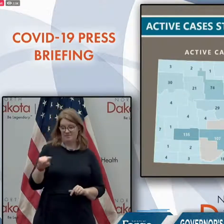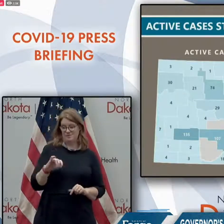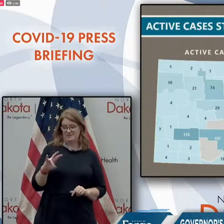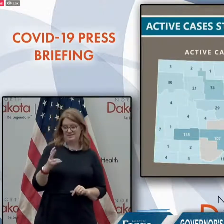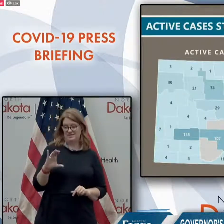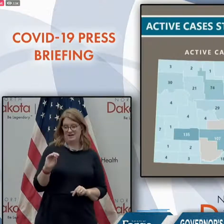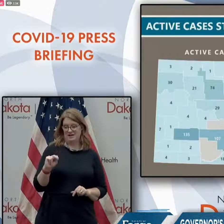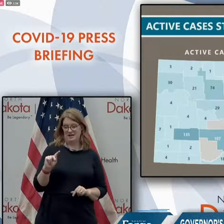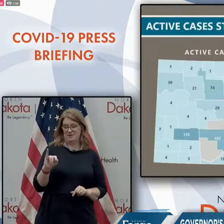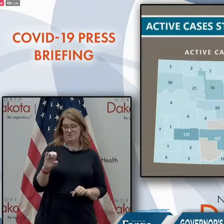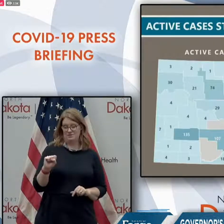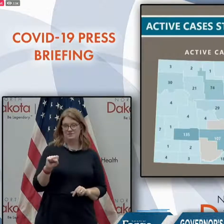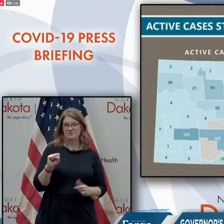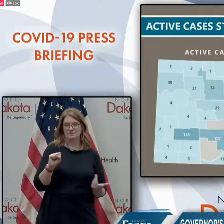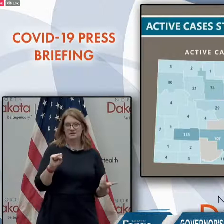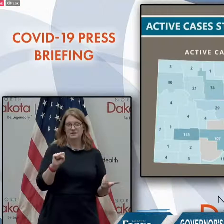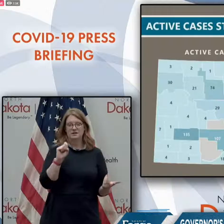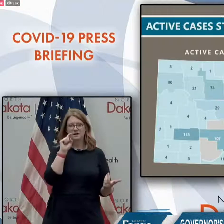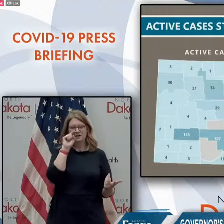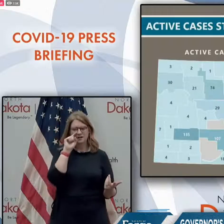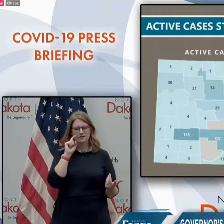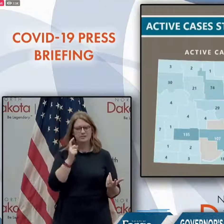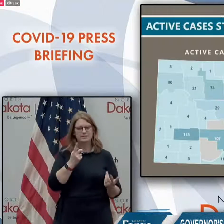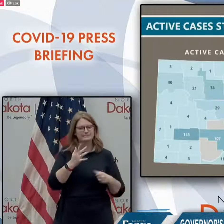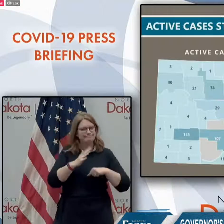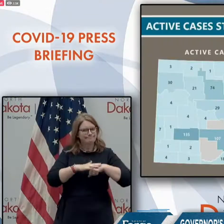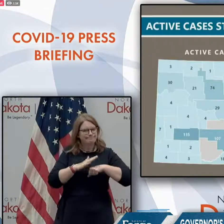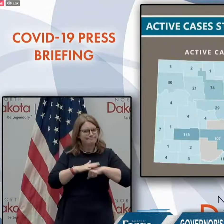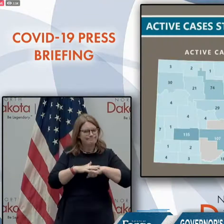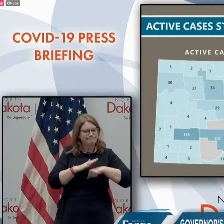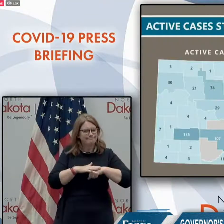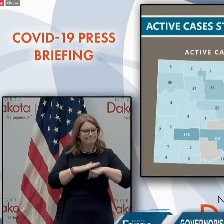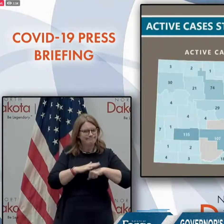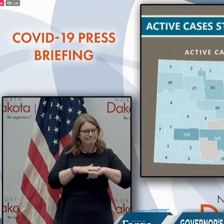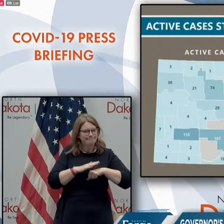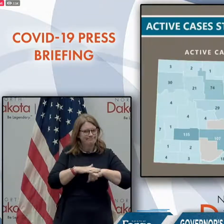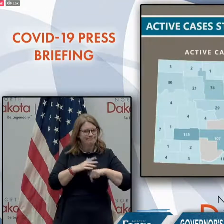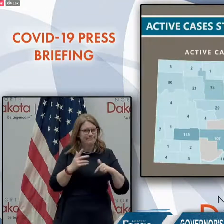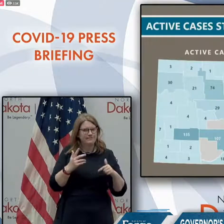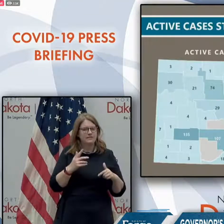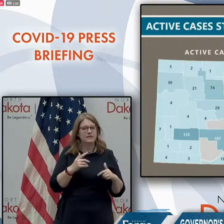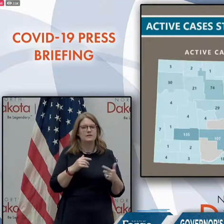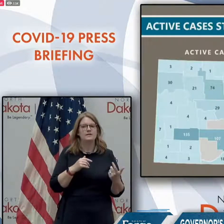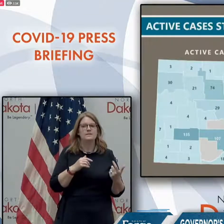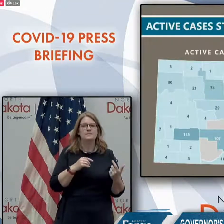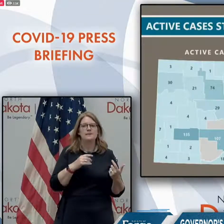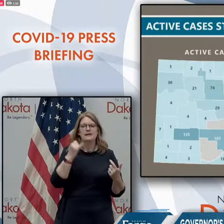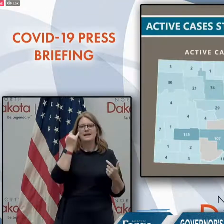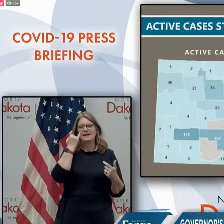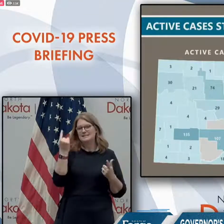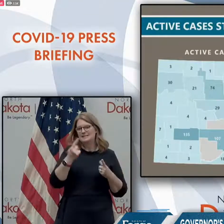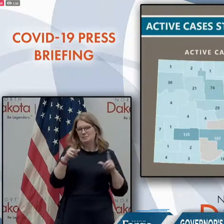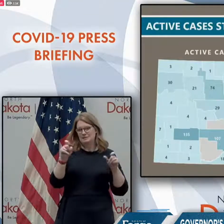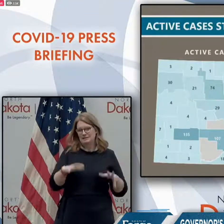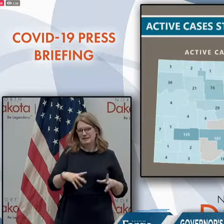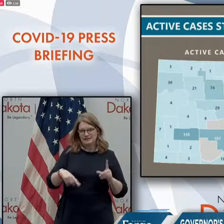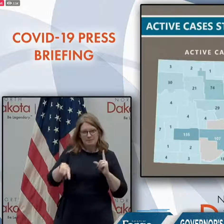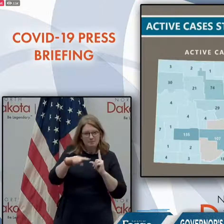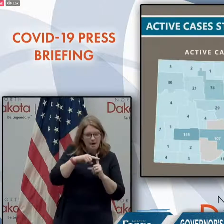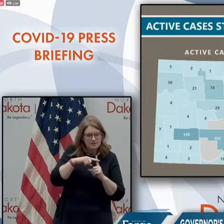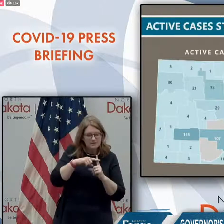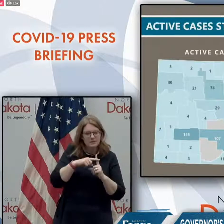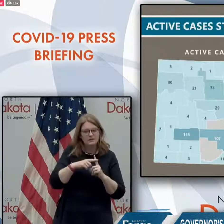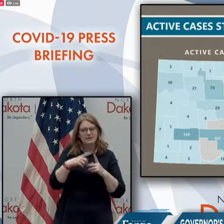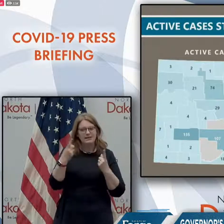And again, with some bit of caution on this, we do have, if someone tests positive, gets a test in